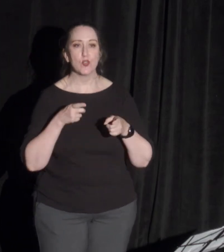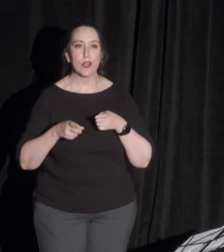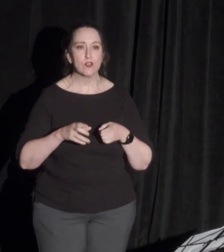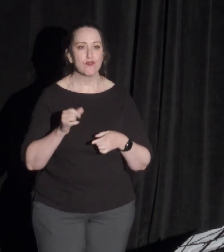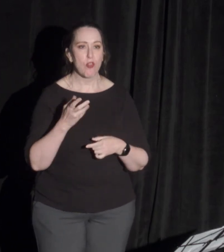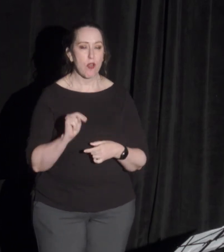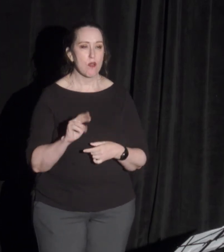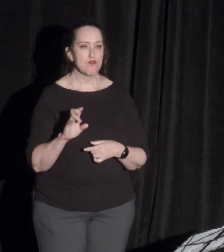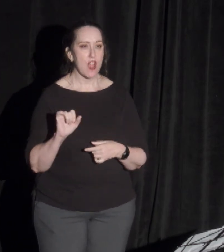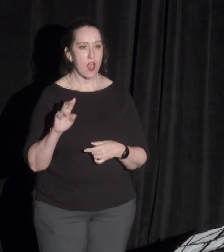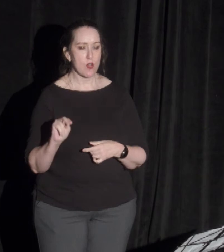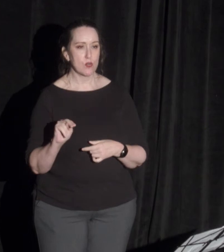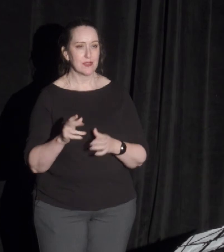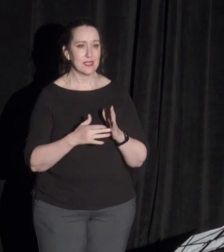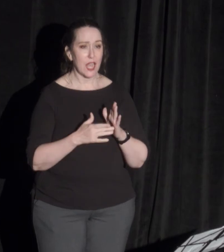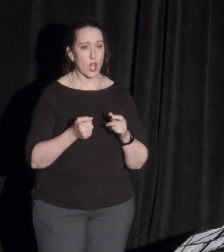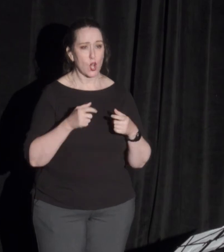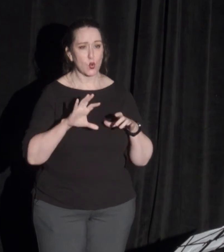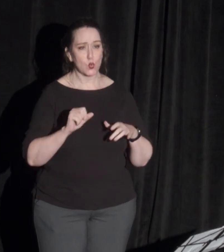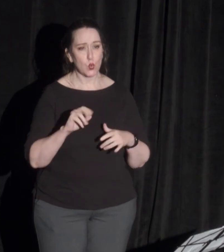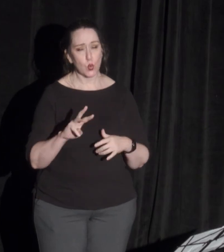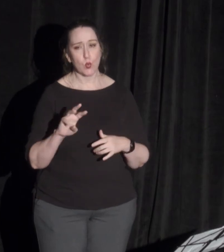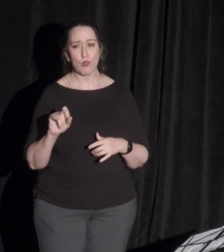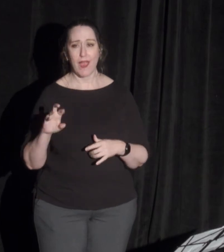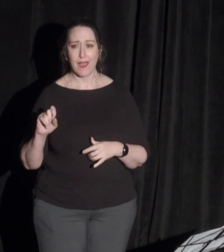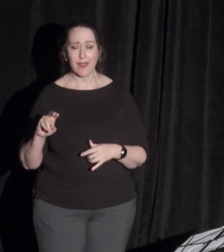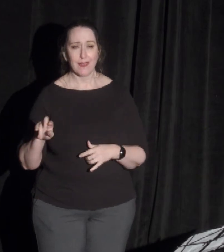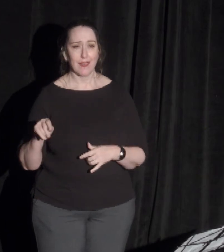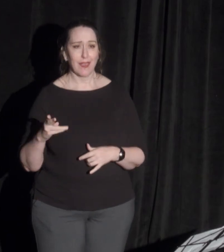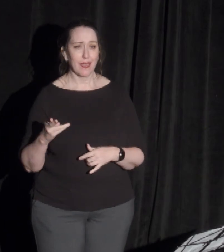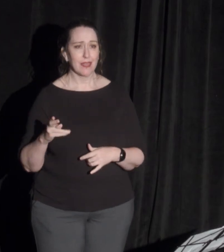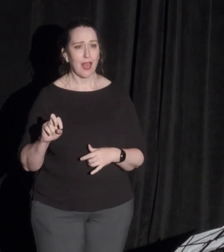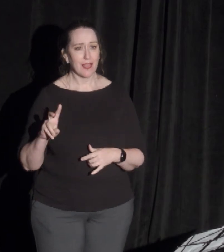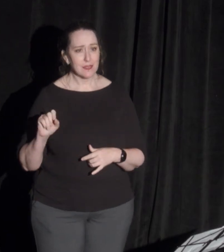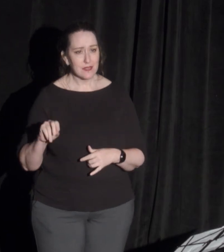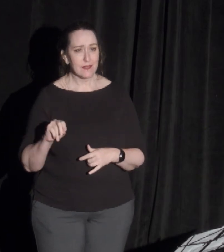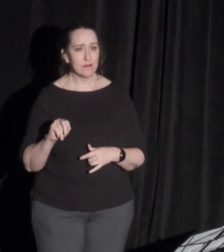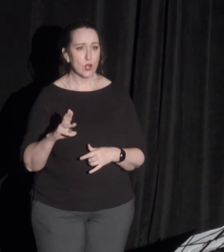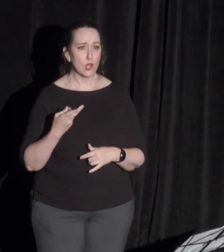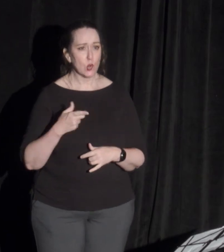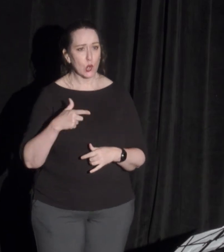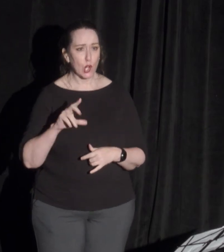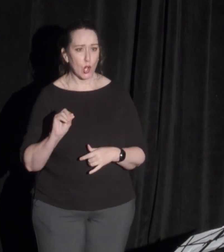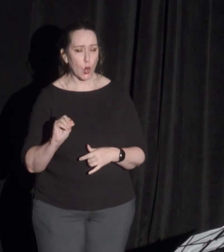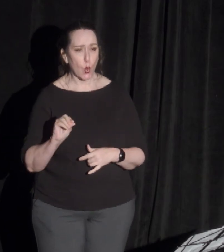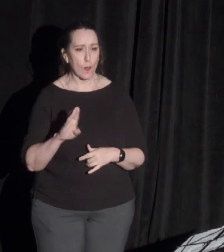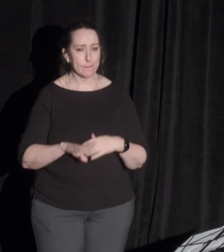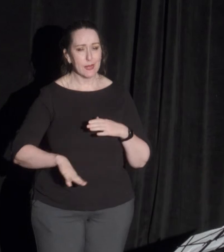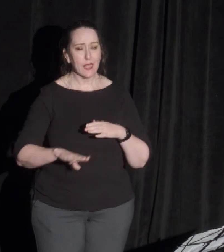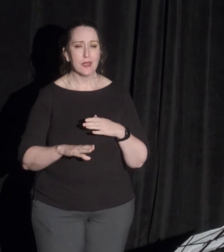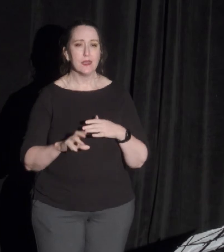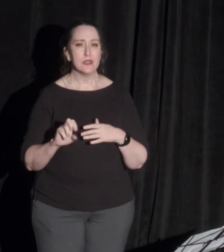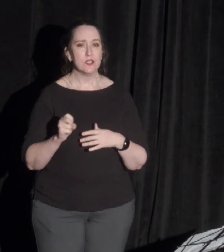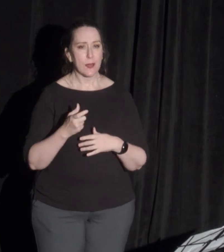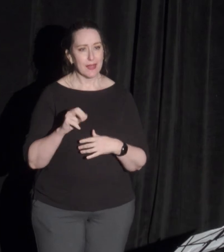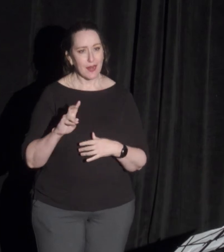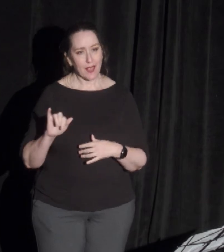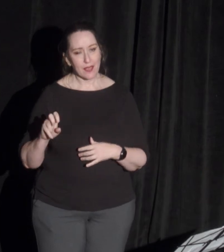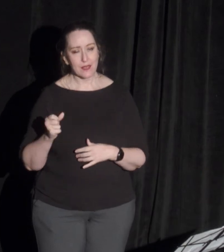tech crew, Brian Keith Ellison for the Hugo base, Janie and Anthony from Shine Nations for the land acknowledgement,